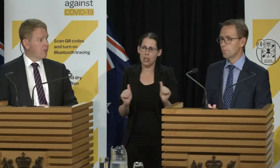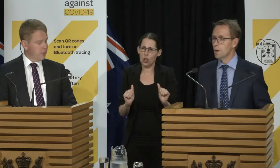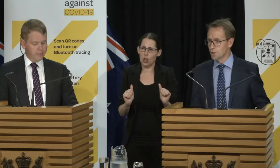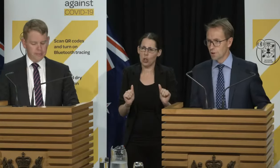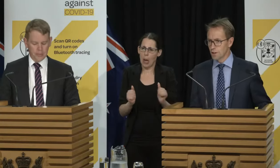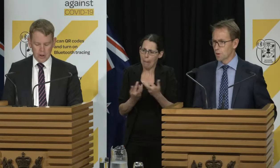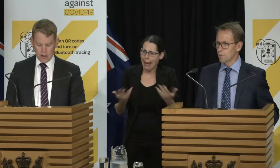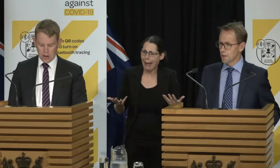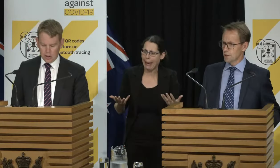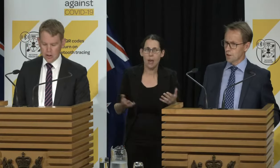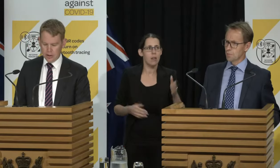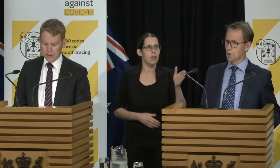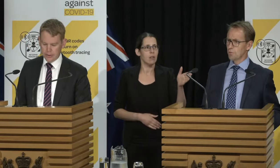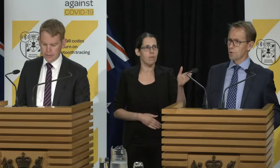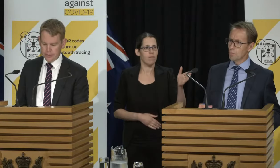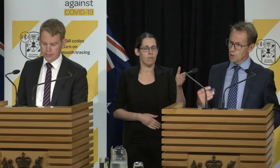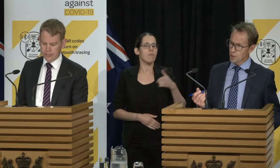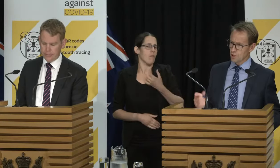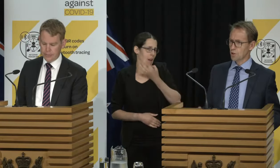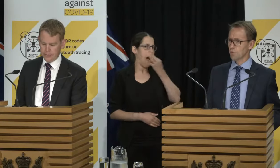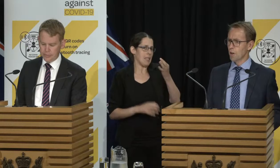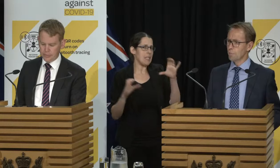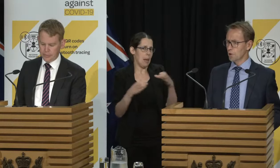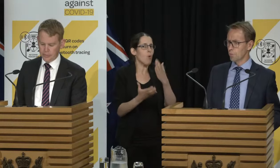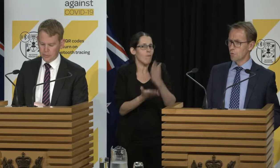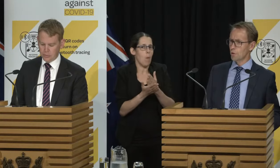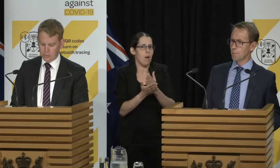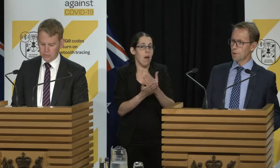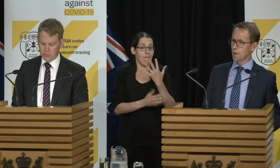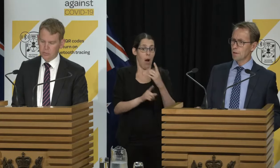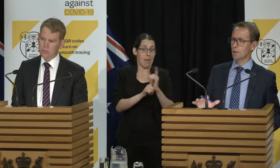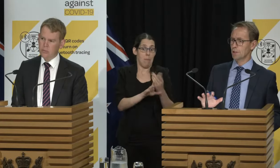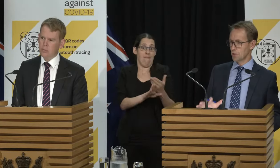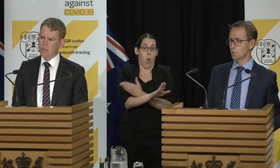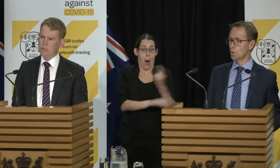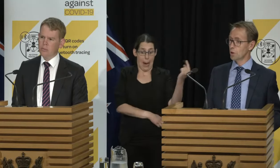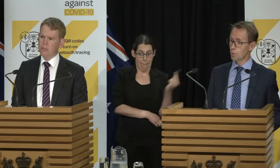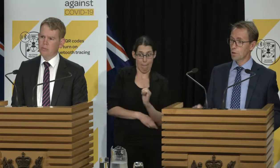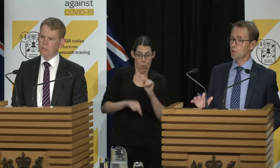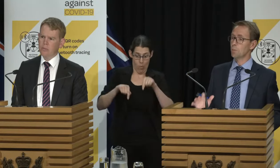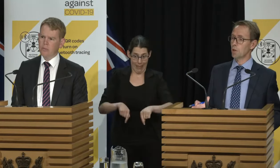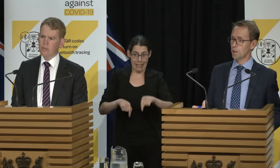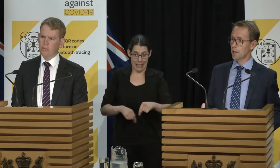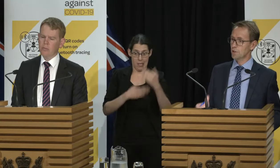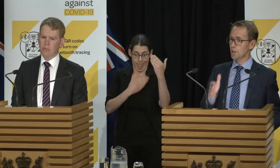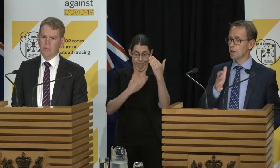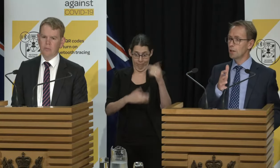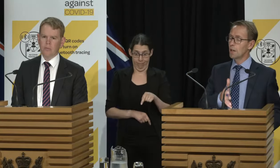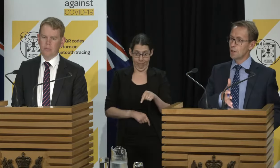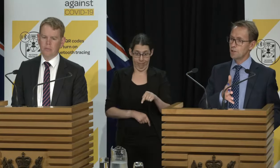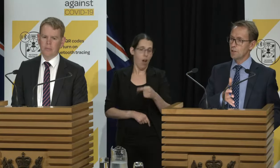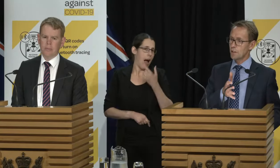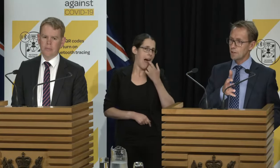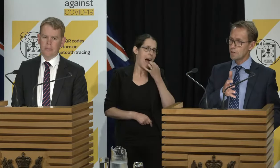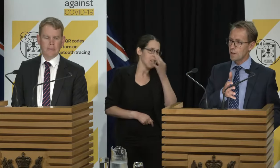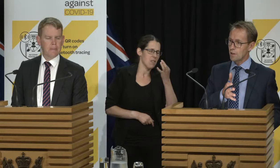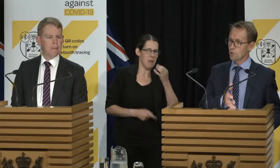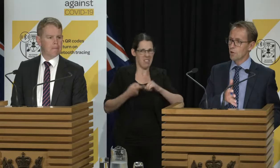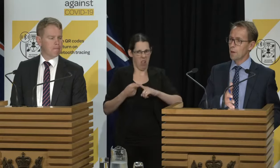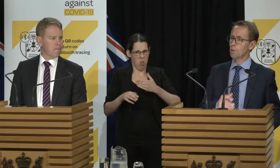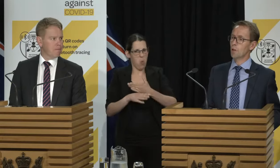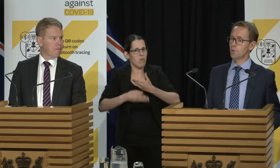Dr. Bloomfiled. So that's what I've asked the team to confirm. I checked just 5 minutes before coming down. It's still work in progress, but what I can say is that